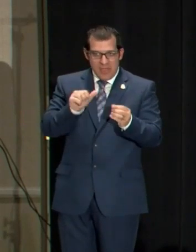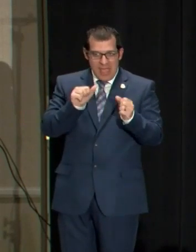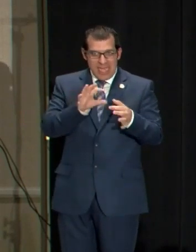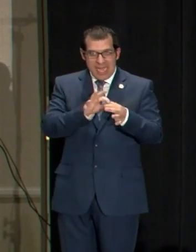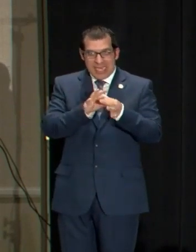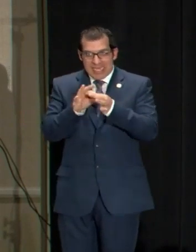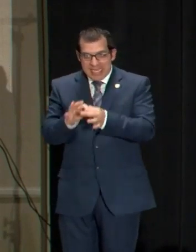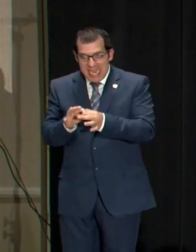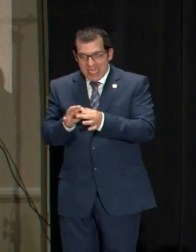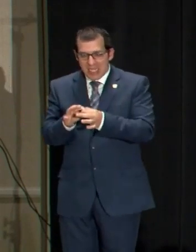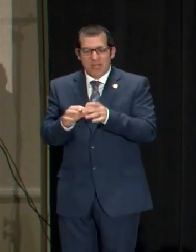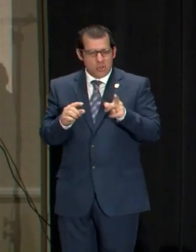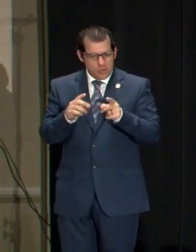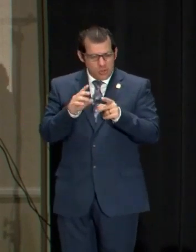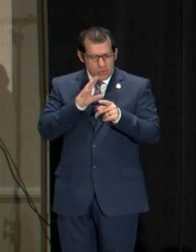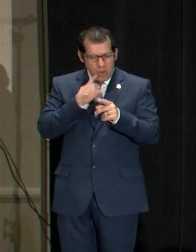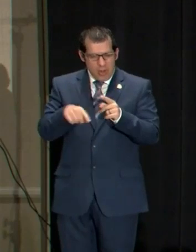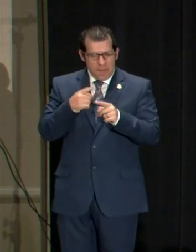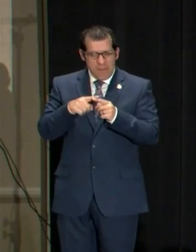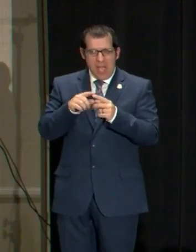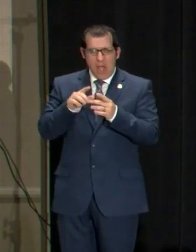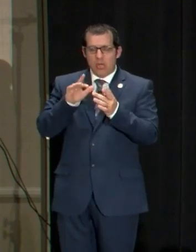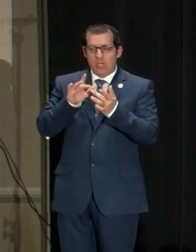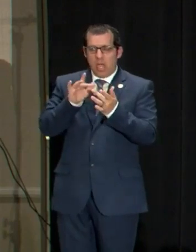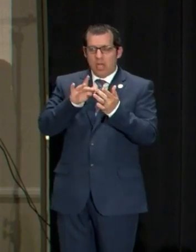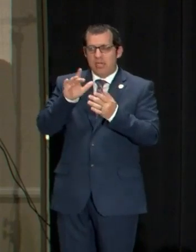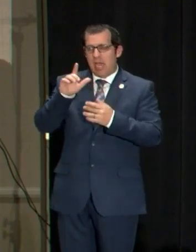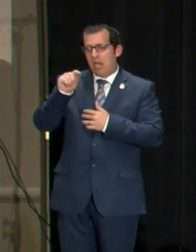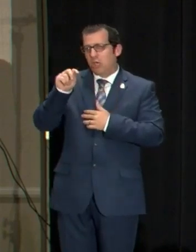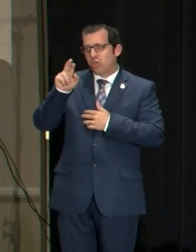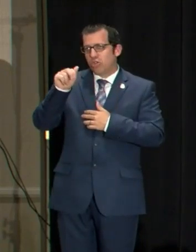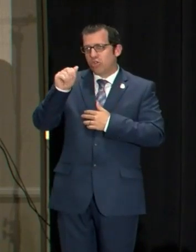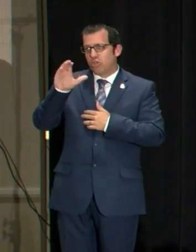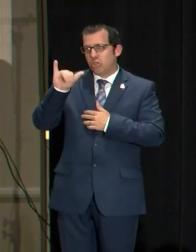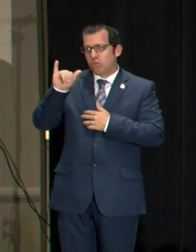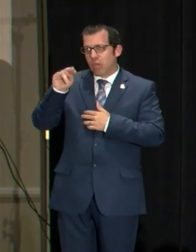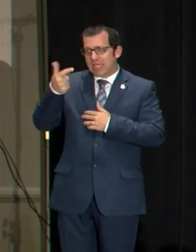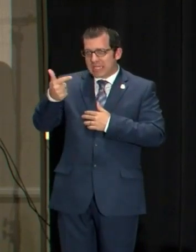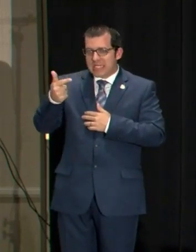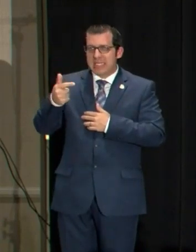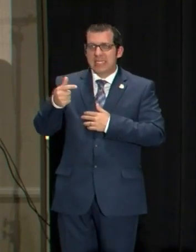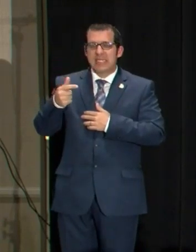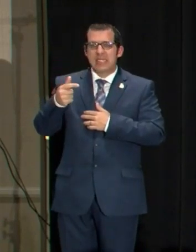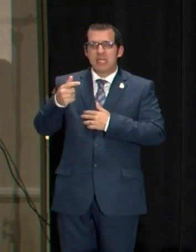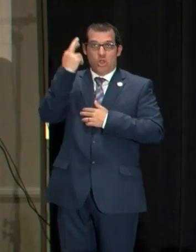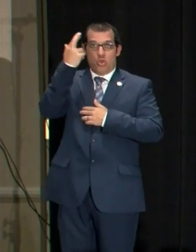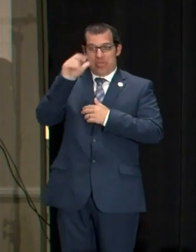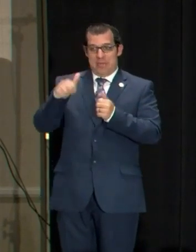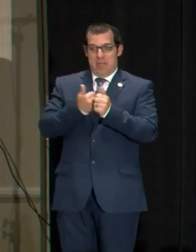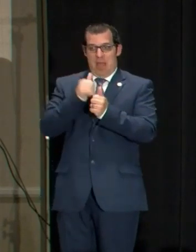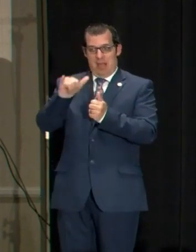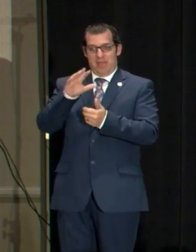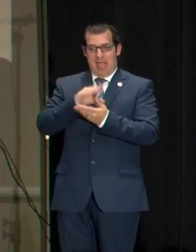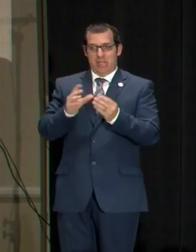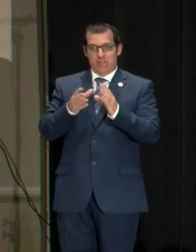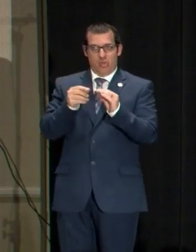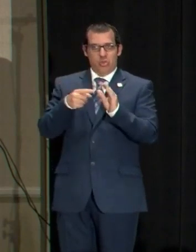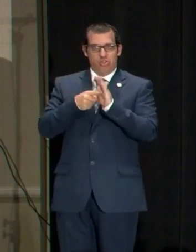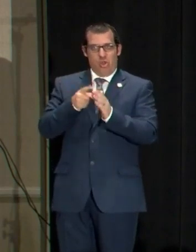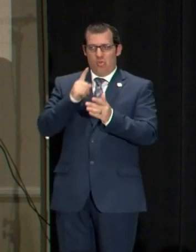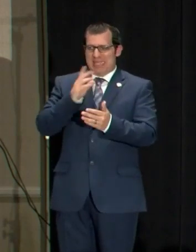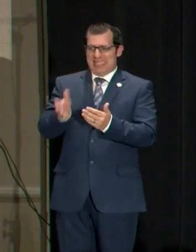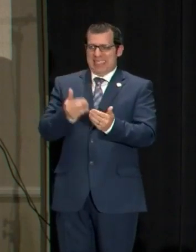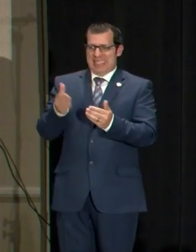to? I know you were talking about contact tracing. A lot of the reason behind that story was to show how easily it